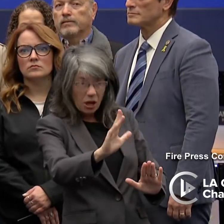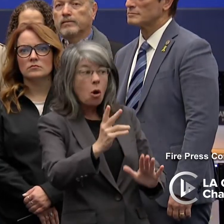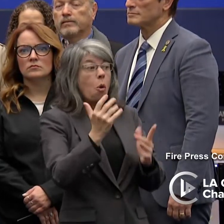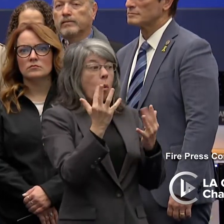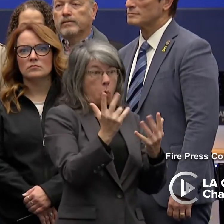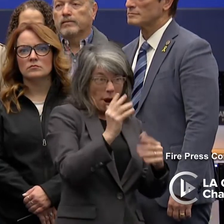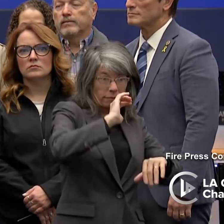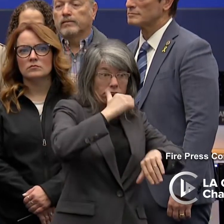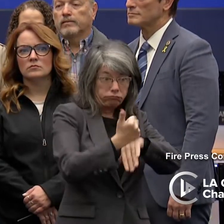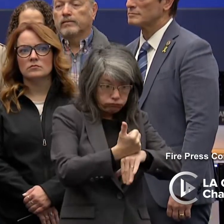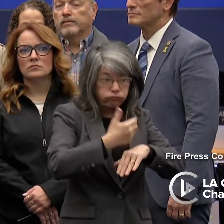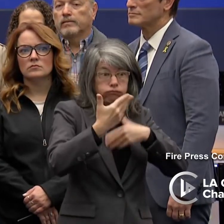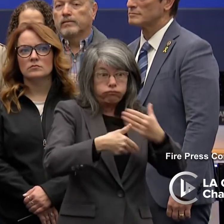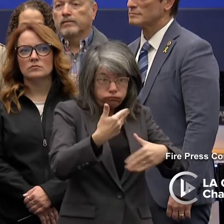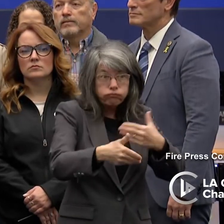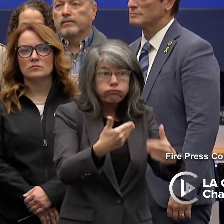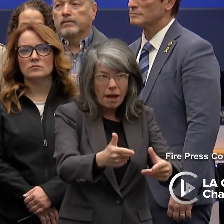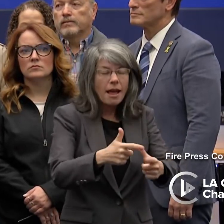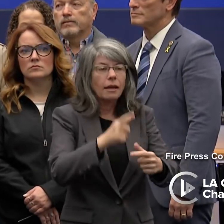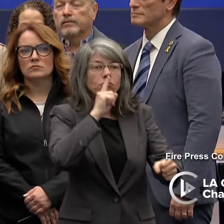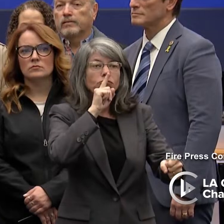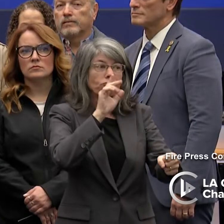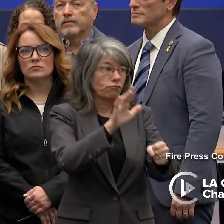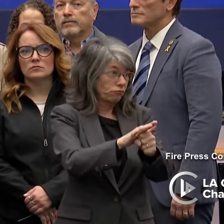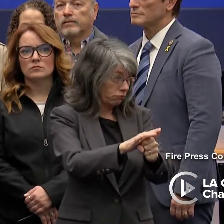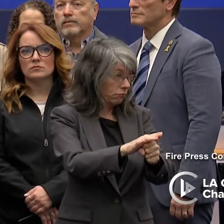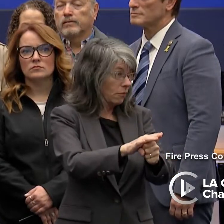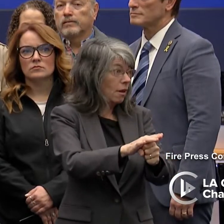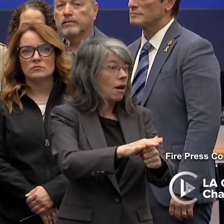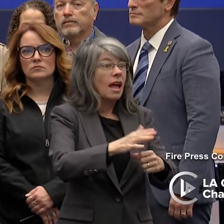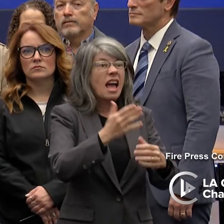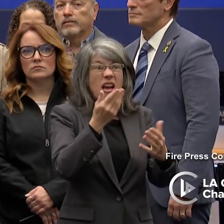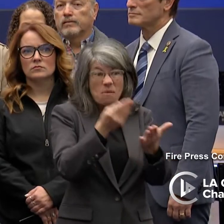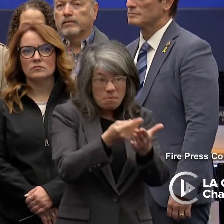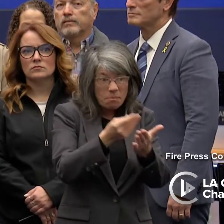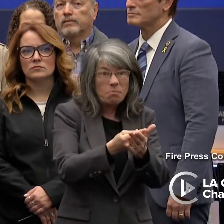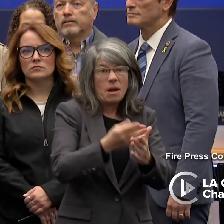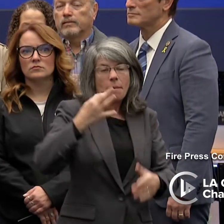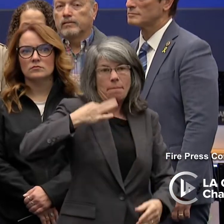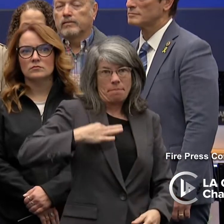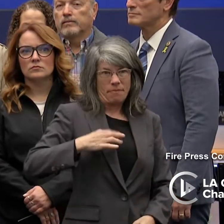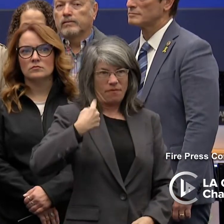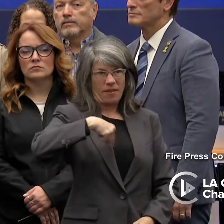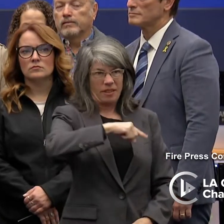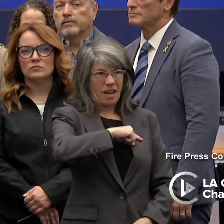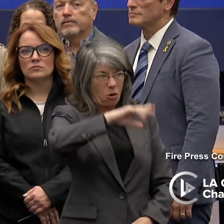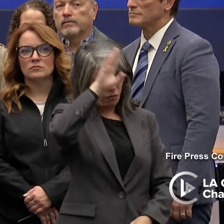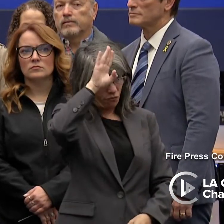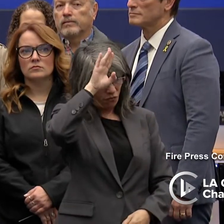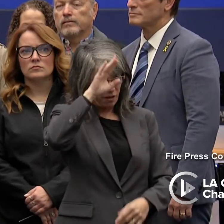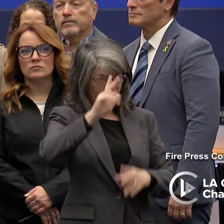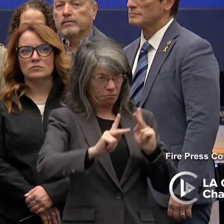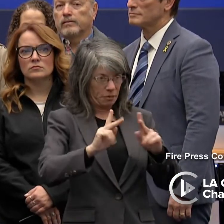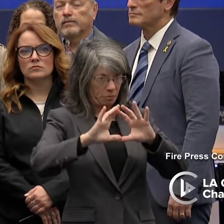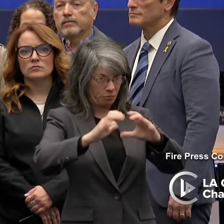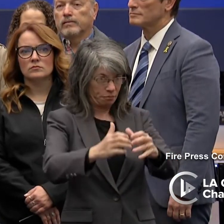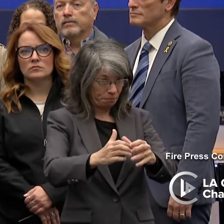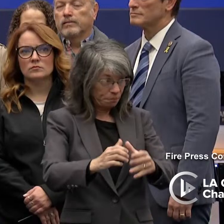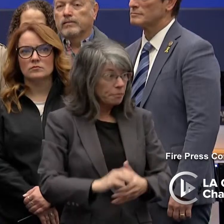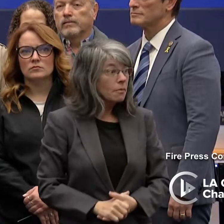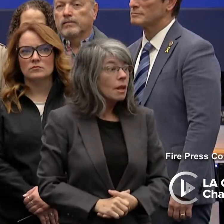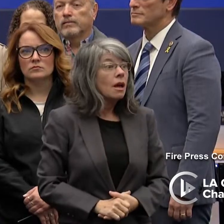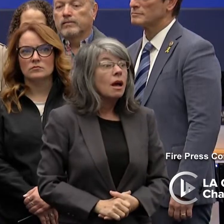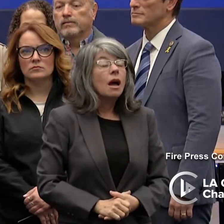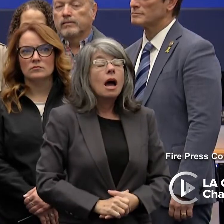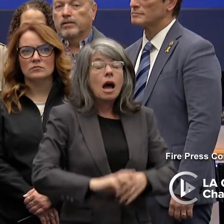process established that will guarantee the funds benefit our personnel. We will release